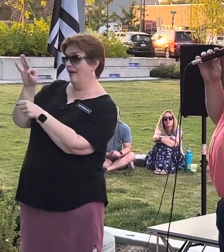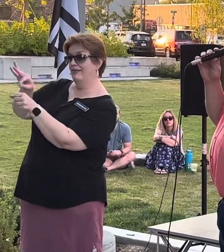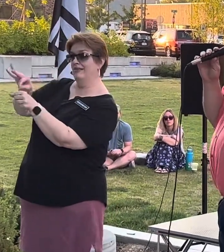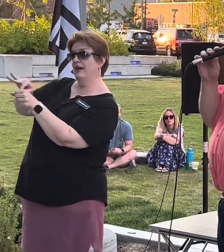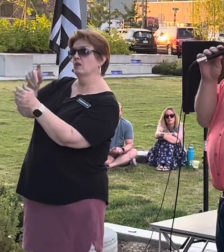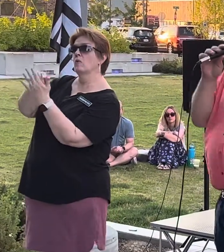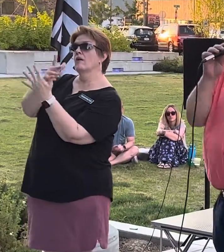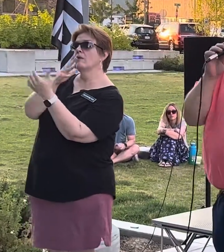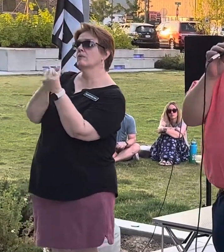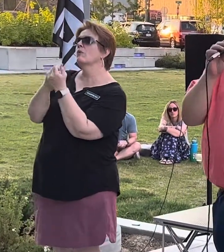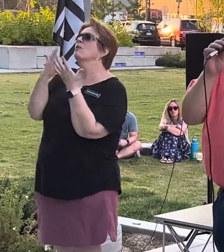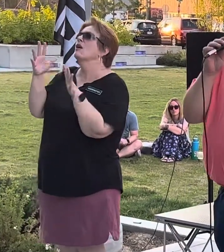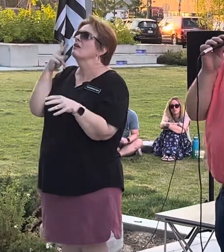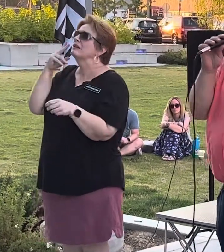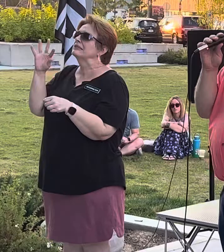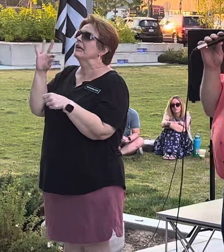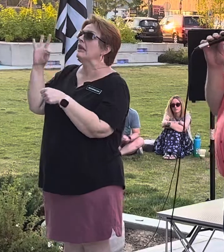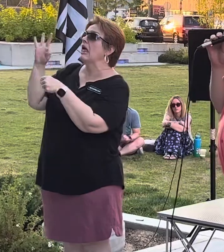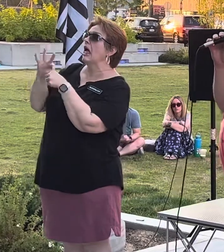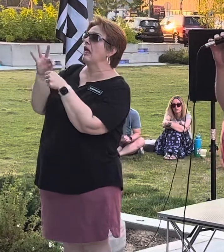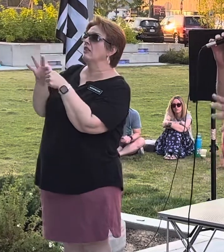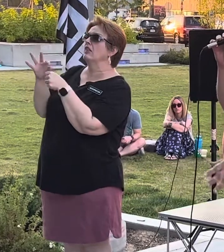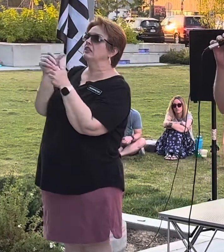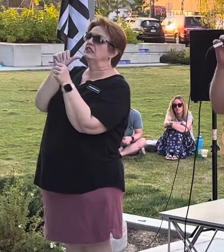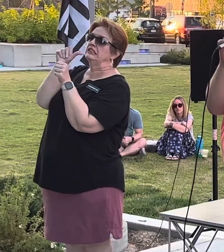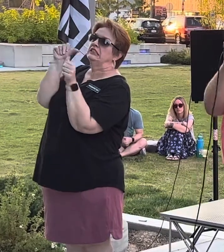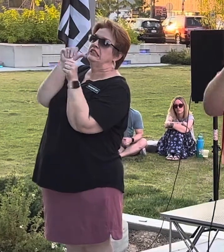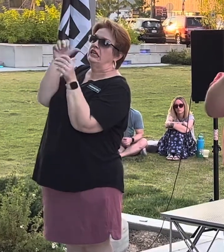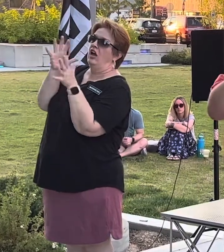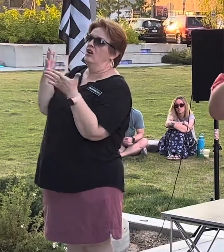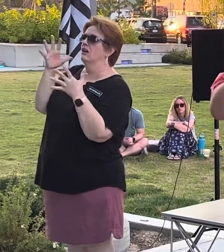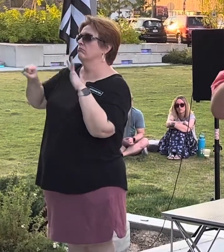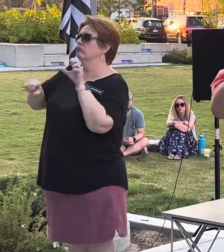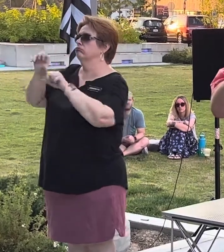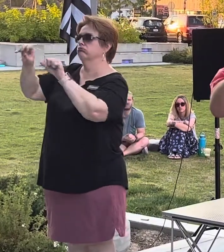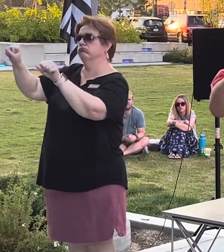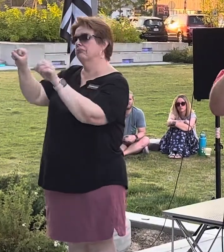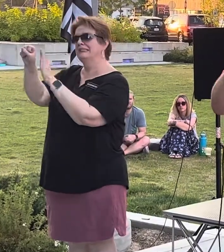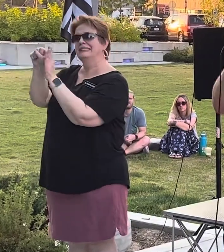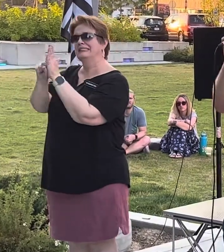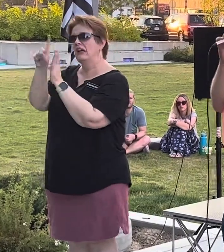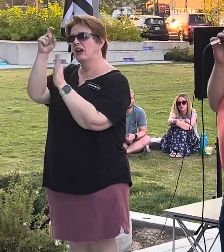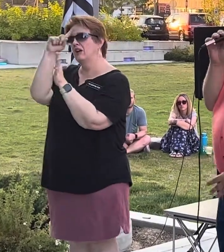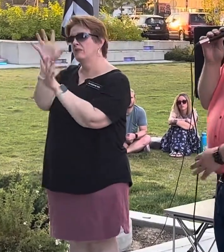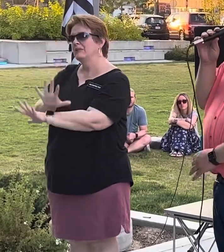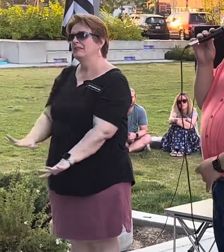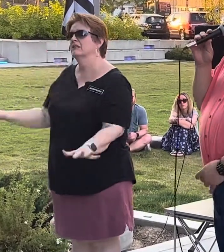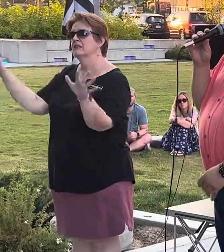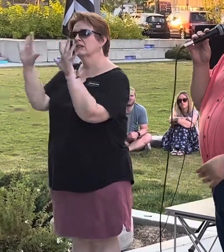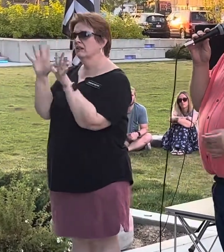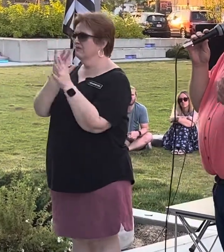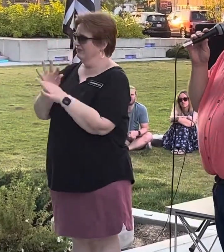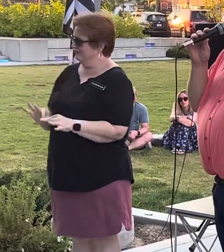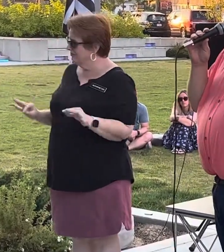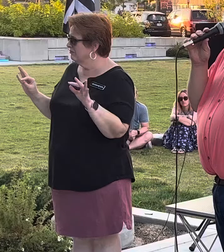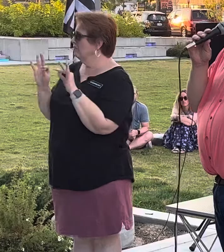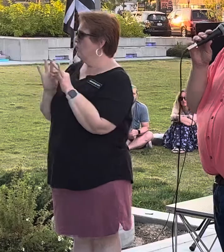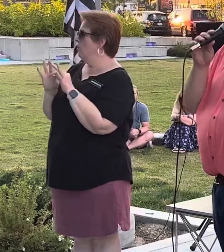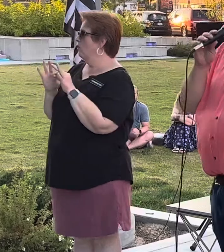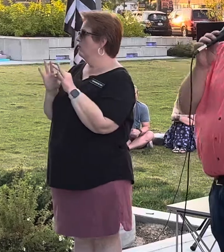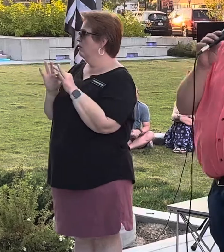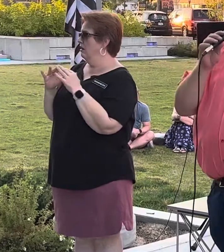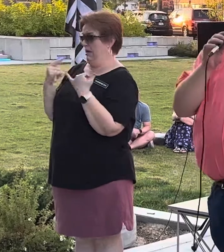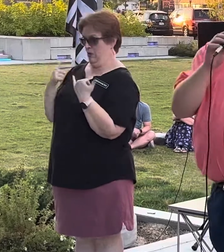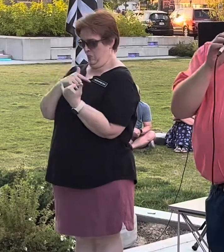election deniers taking over state houses all across this country. So it's extremely critical that we take